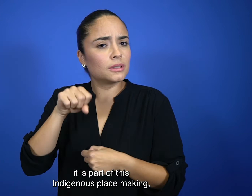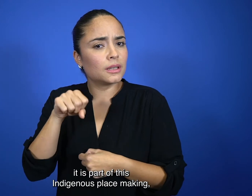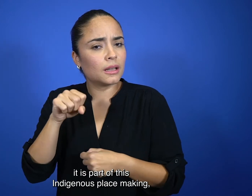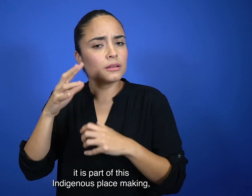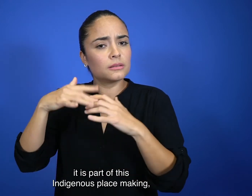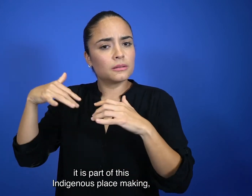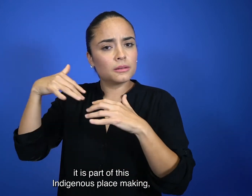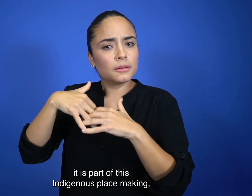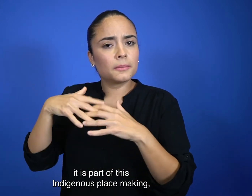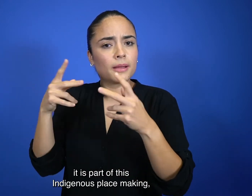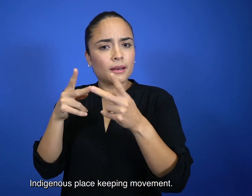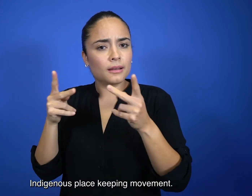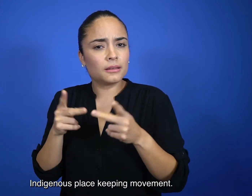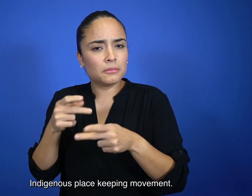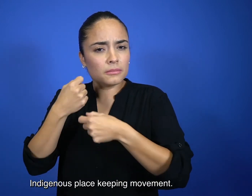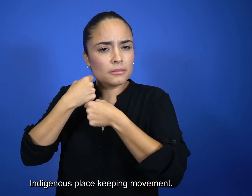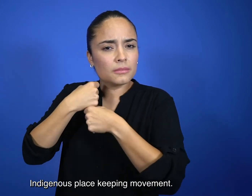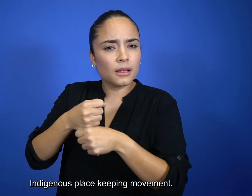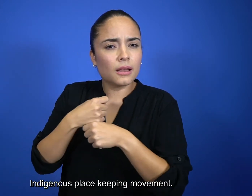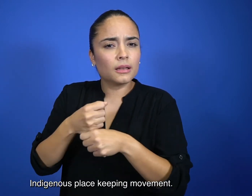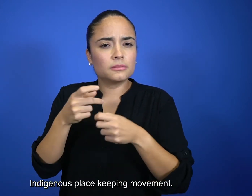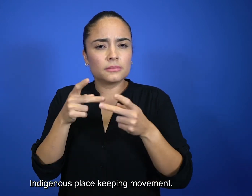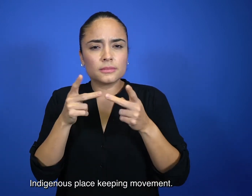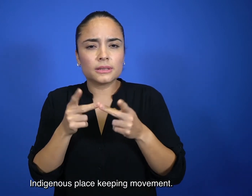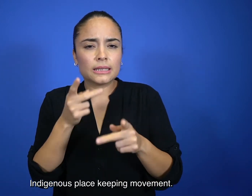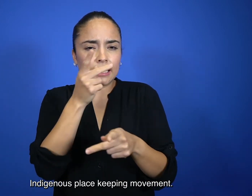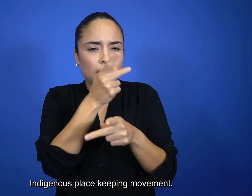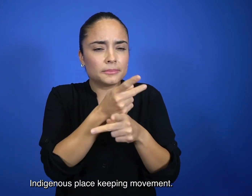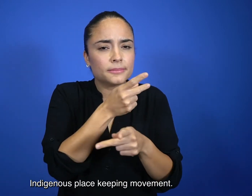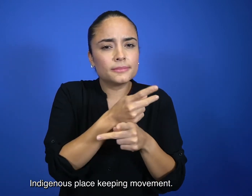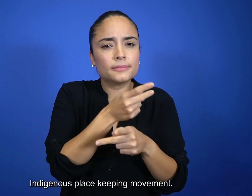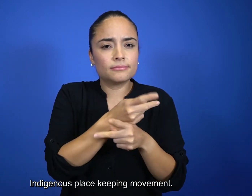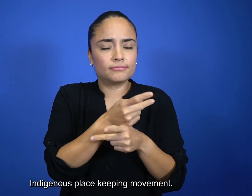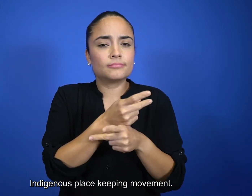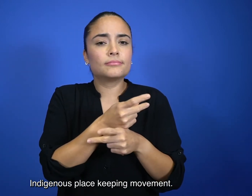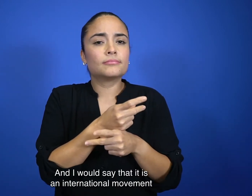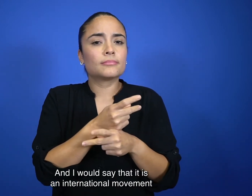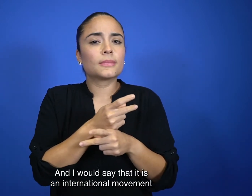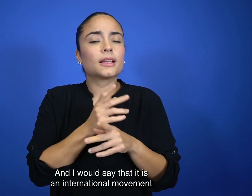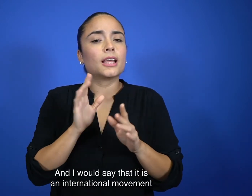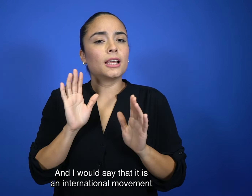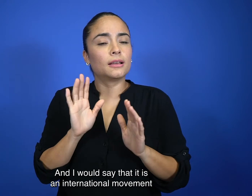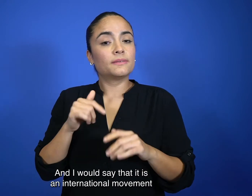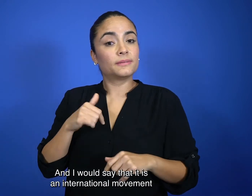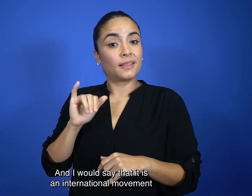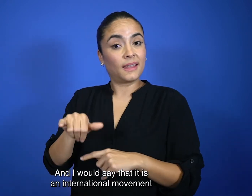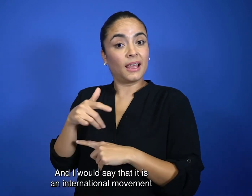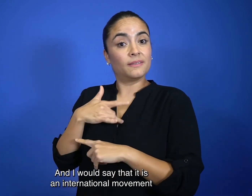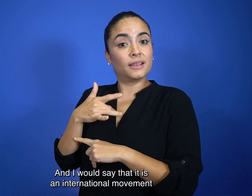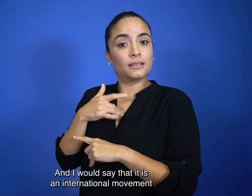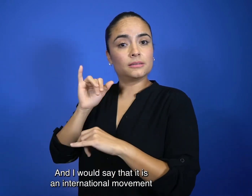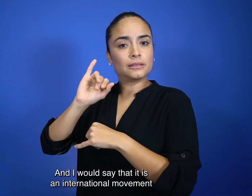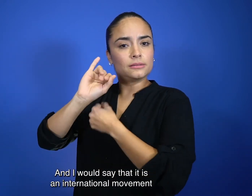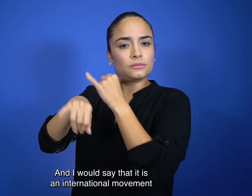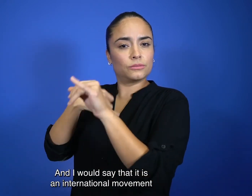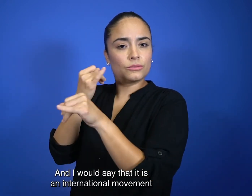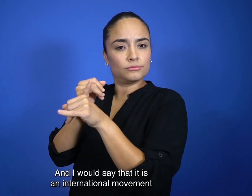Indigenous placemaking, Indigenous placekeeping movement, and I would say that it is an